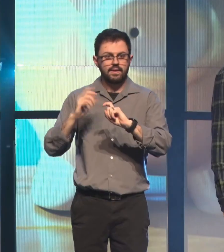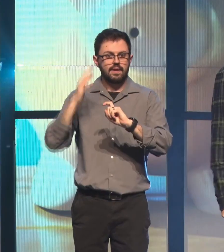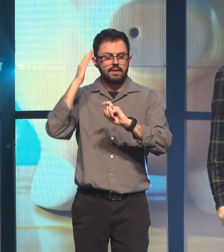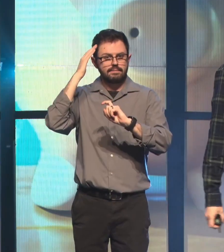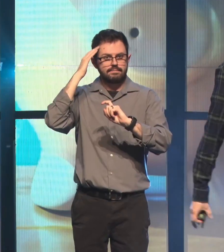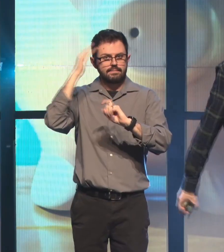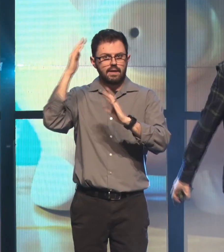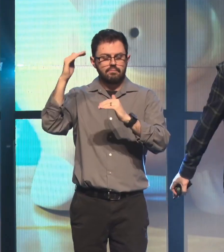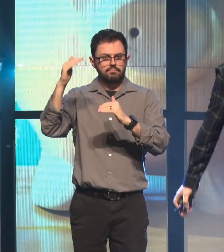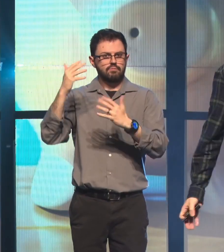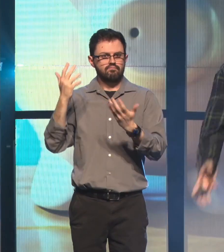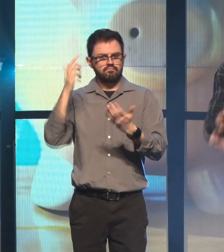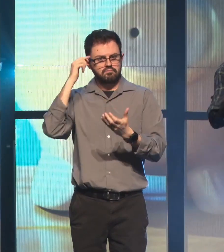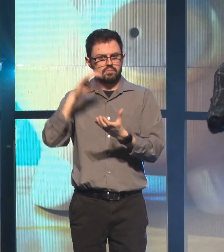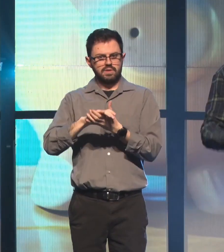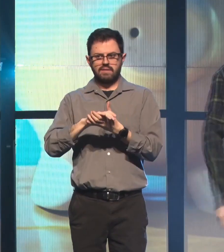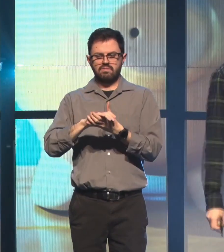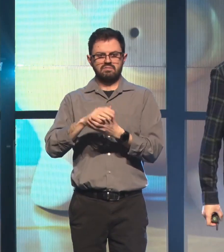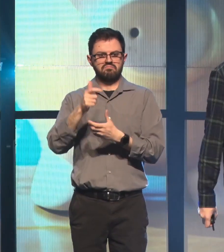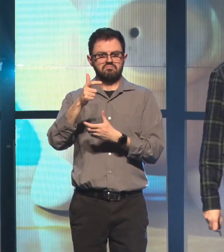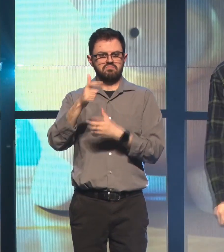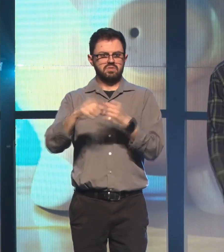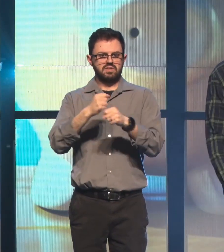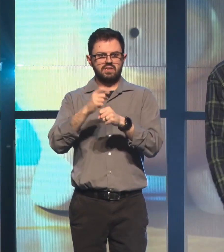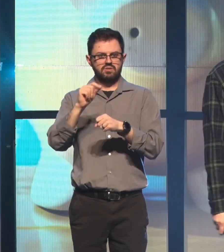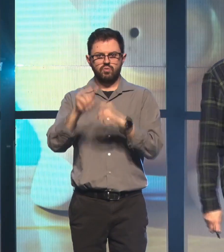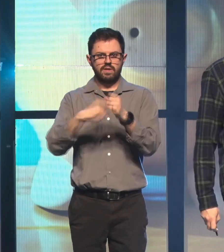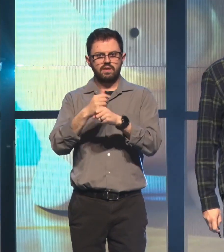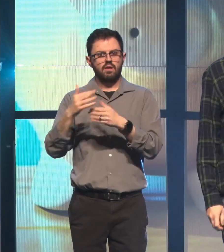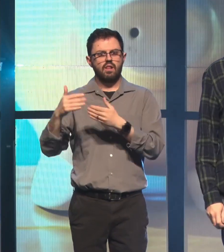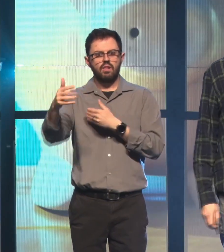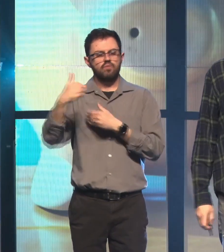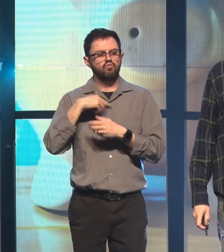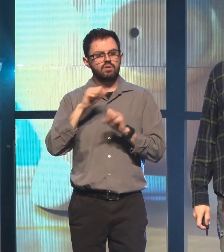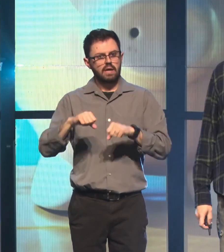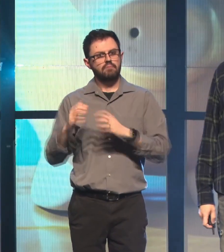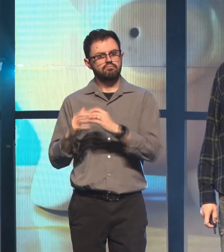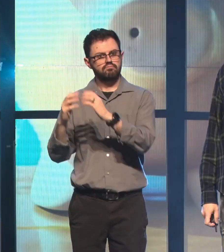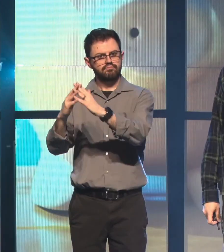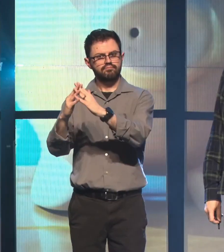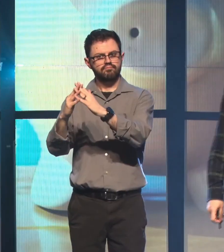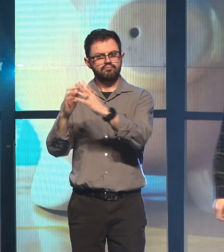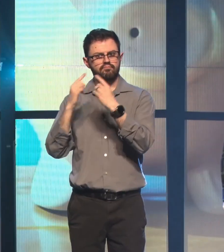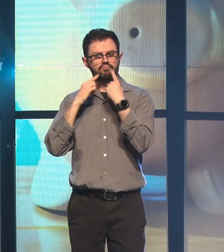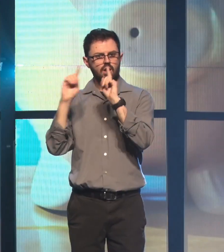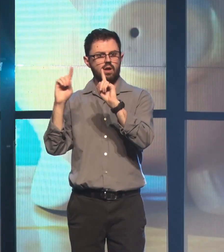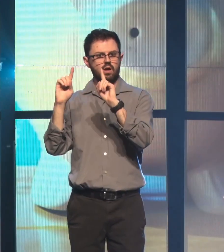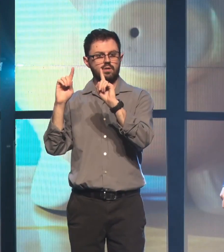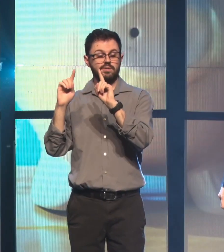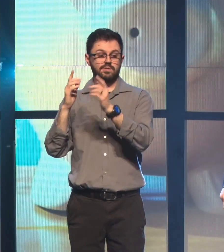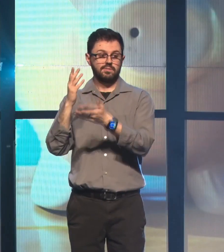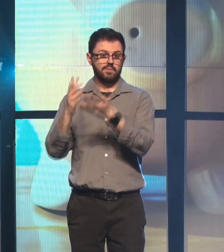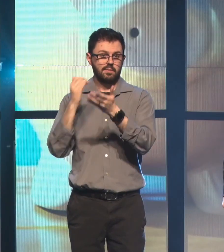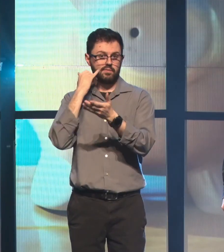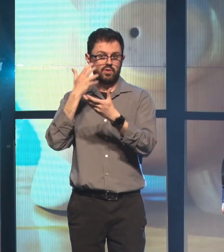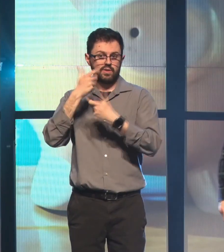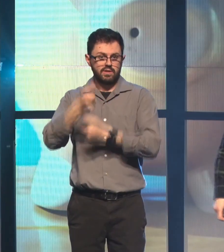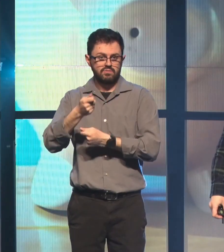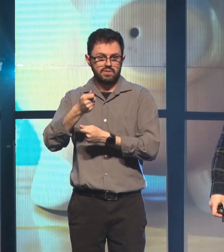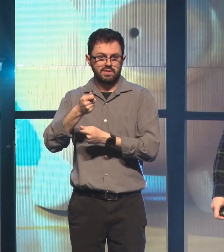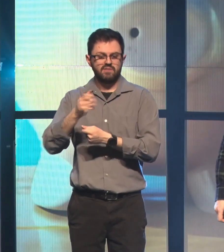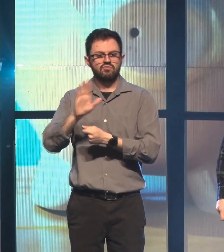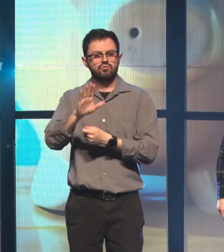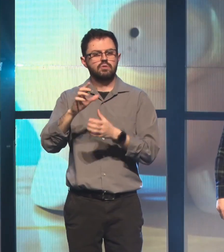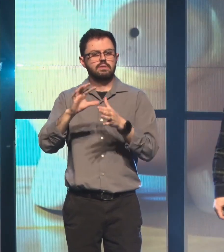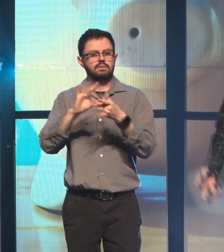just help propel the peacemaking work of our church. And so maybe if you're interested in that, you check that box on your Connect card, and we'll